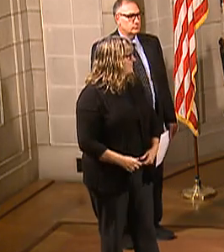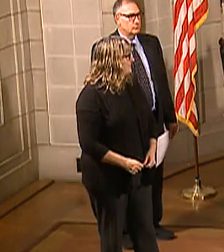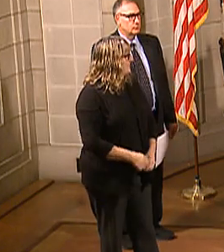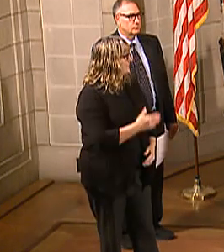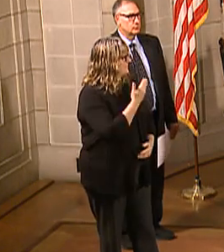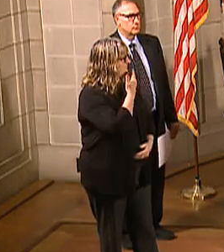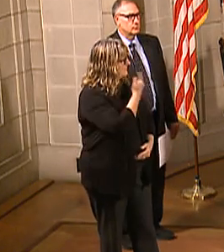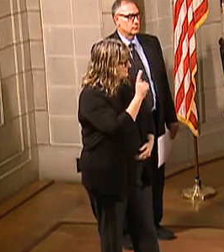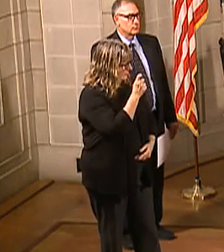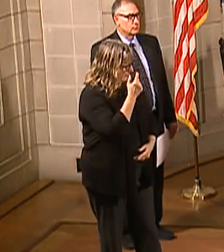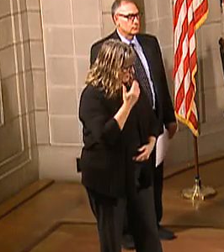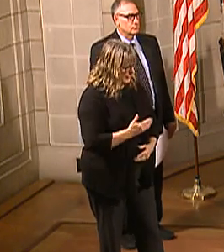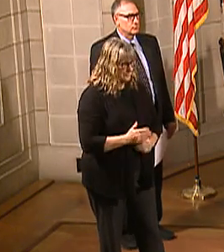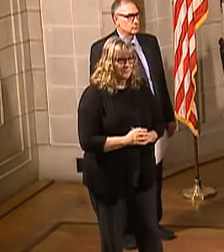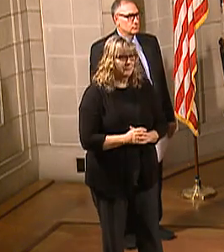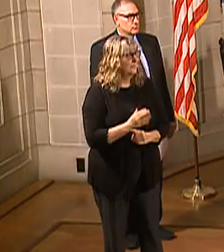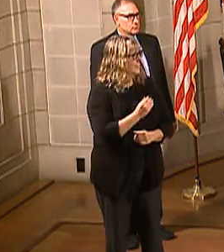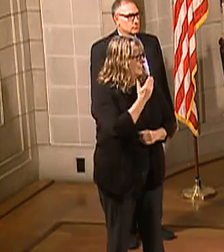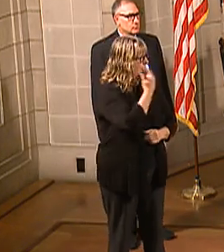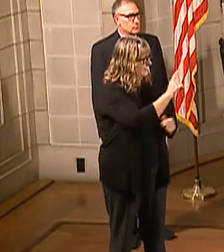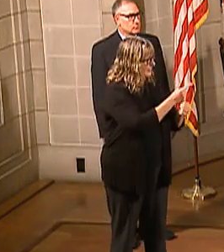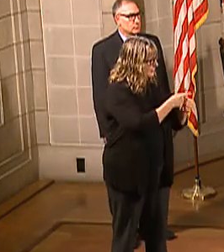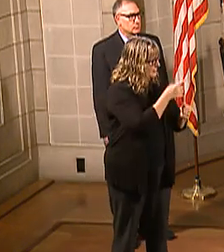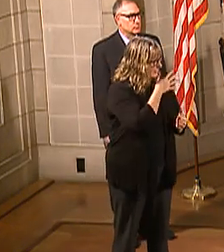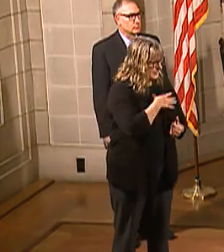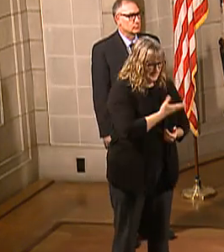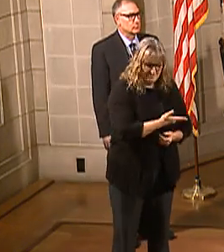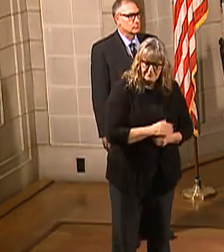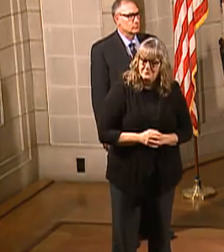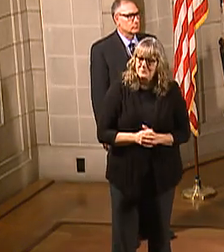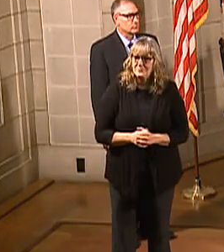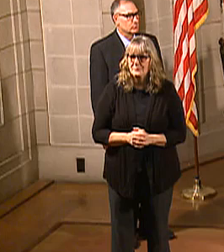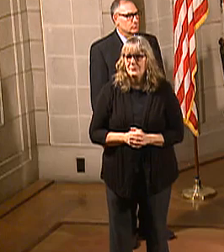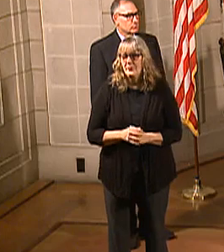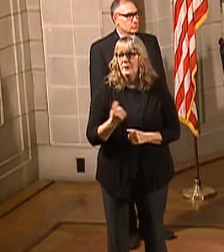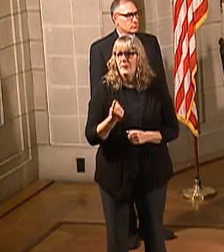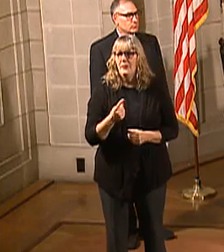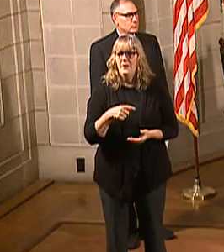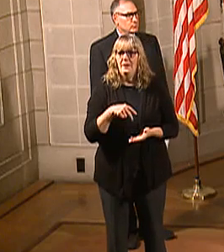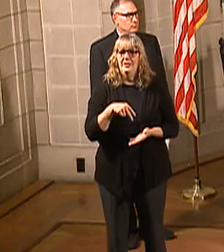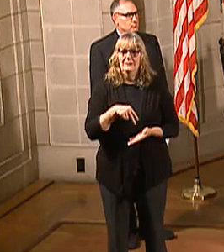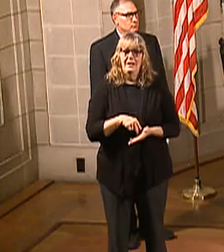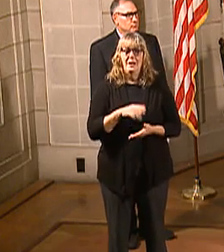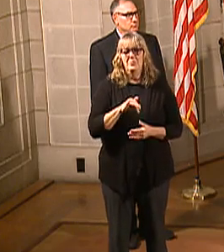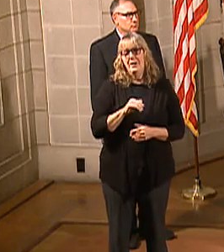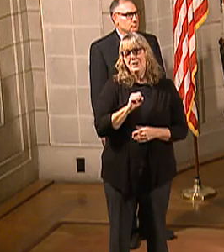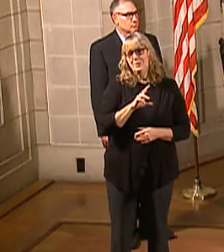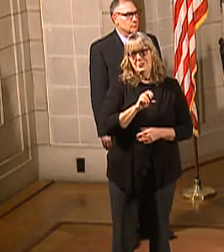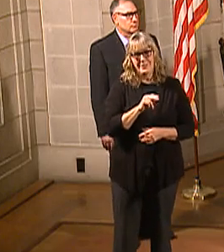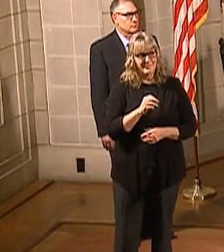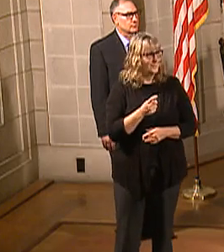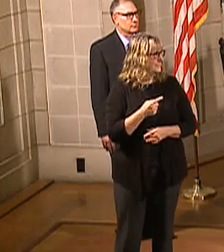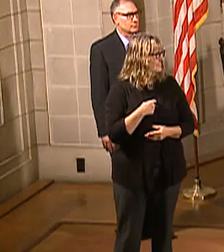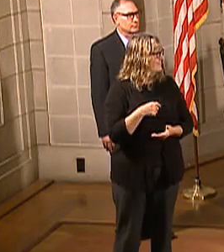Thank you, Governor Ricketts. Thank you, First Lady Suzanne. I always stand by Suzanne when I come to